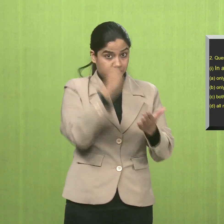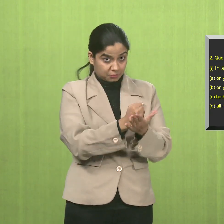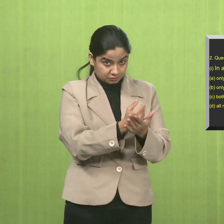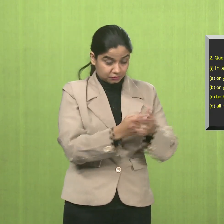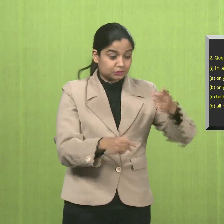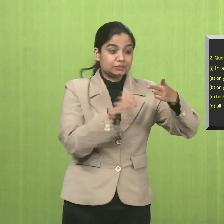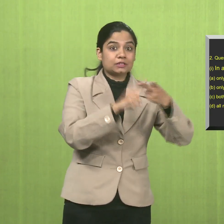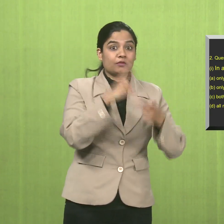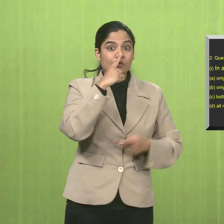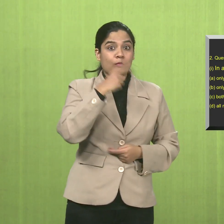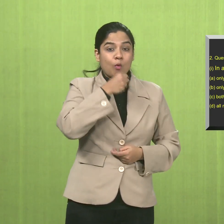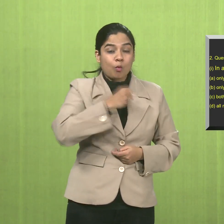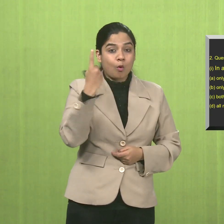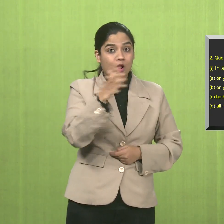head of the family, female head of the